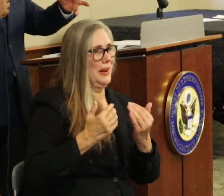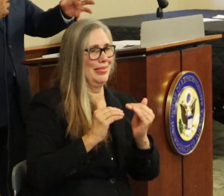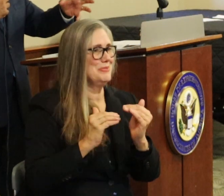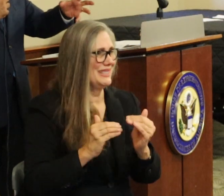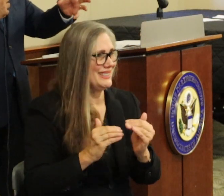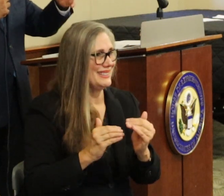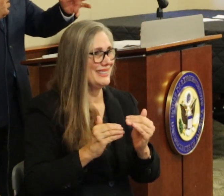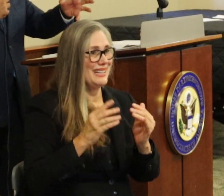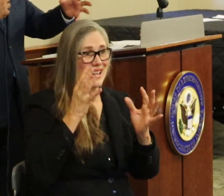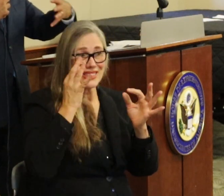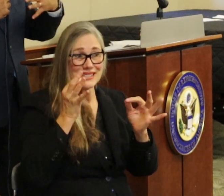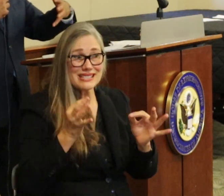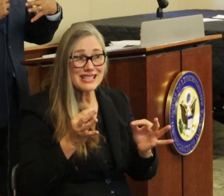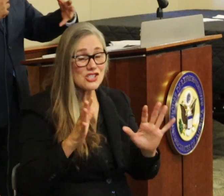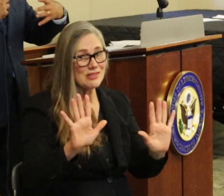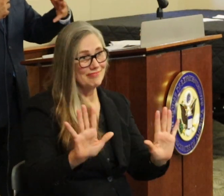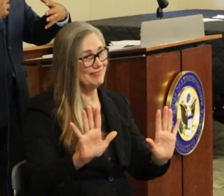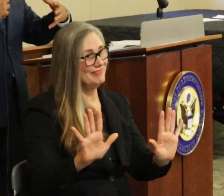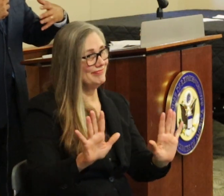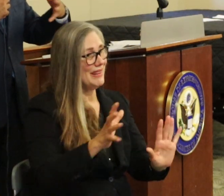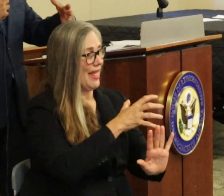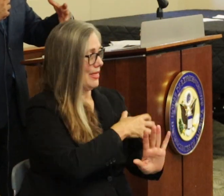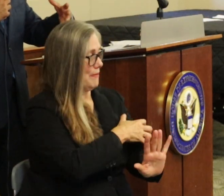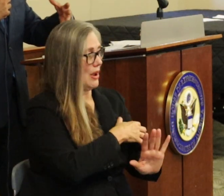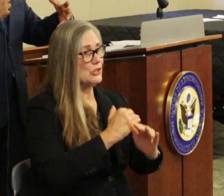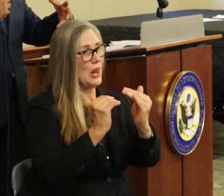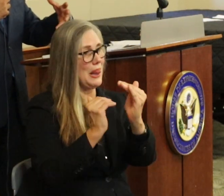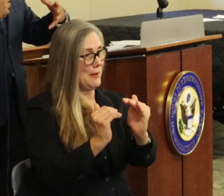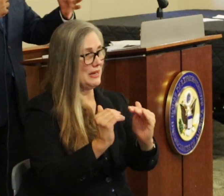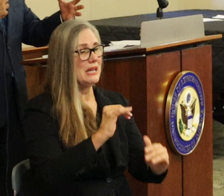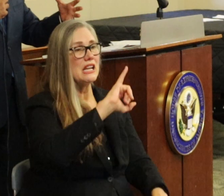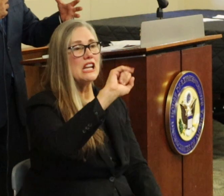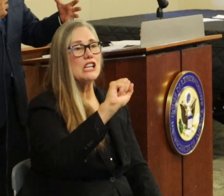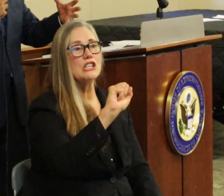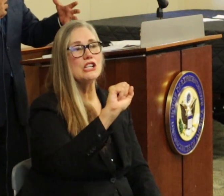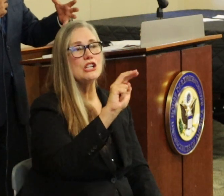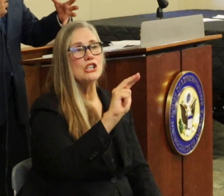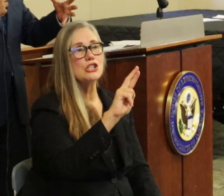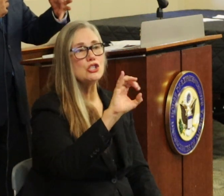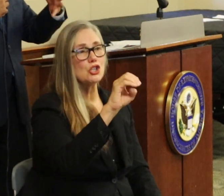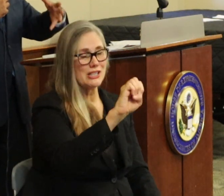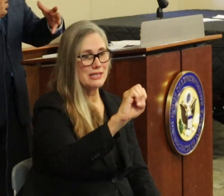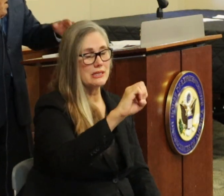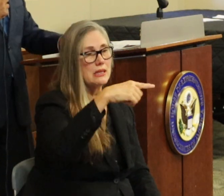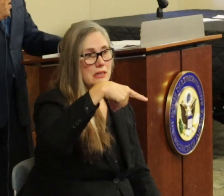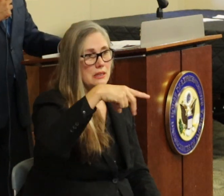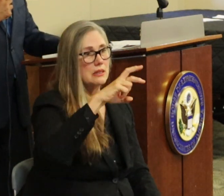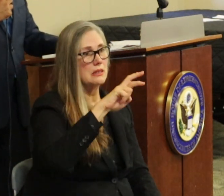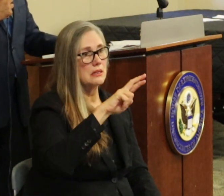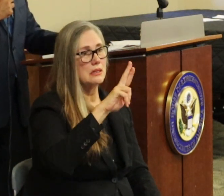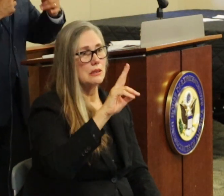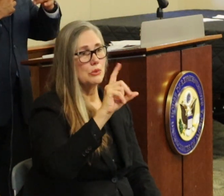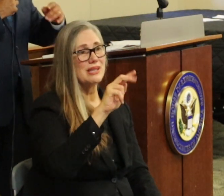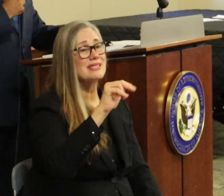the decisions they make in jurisprudence. Legislative powers are limited. Even for local governments, unless they're directed by the